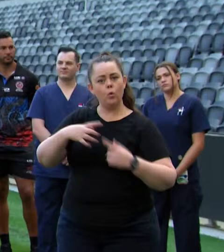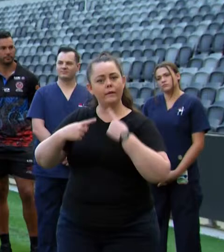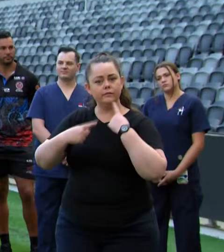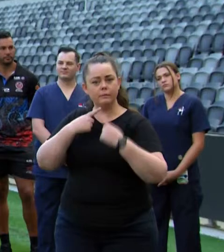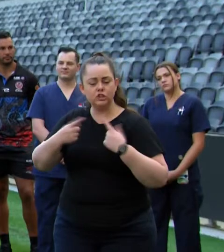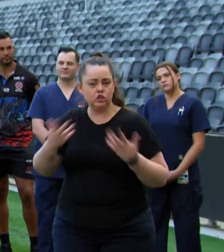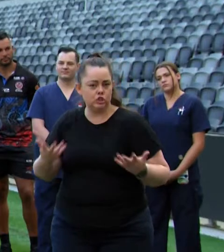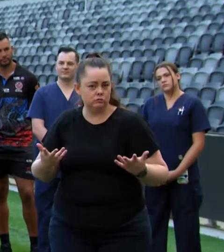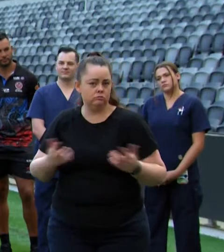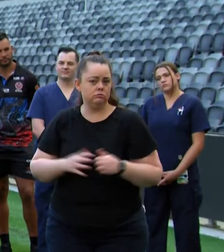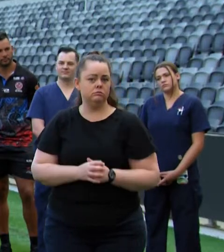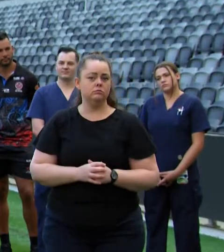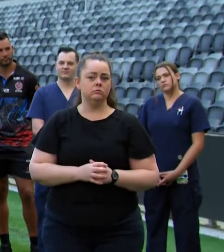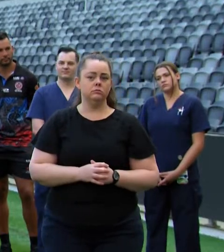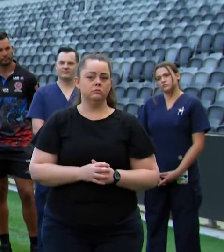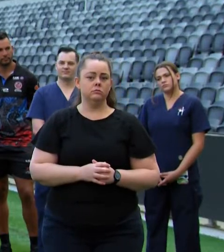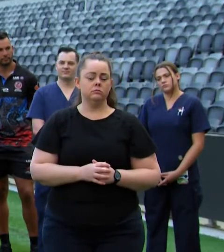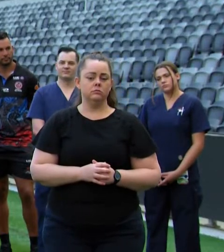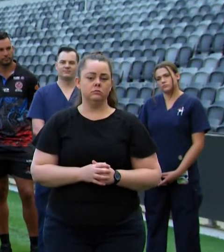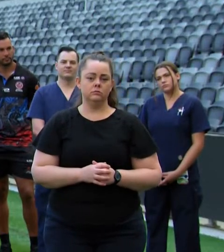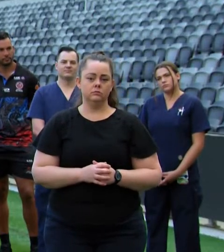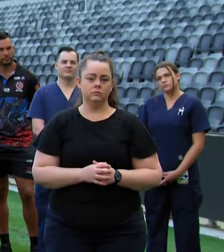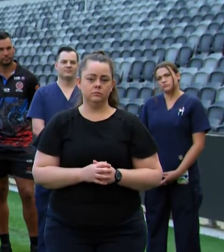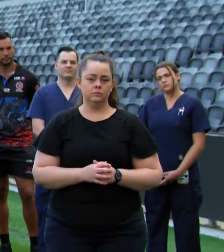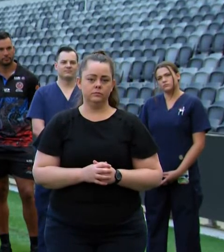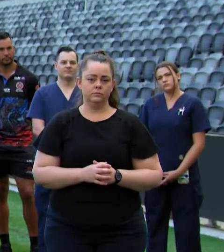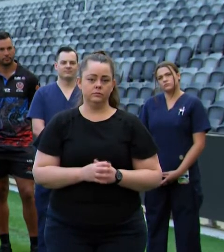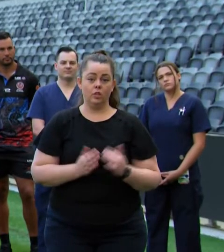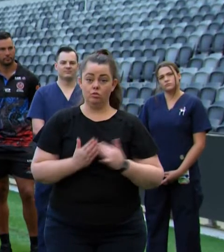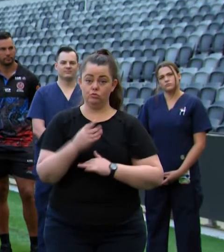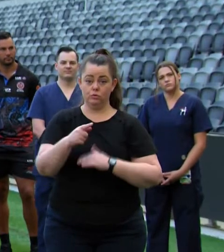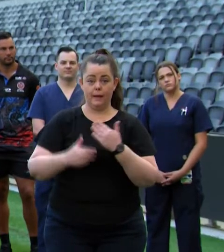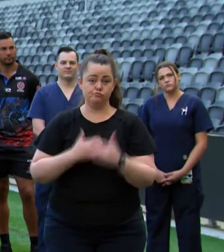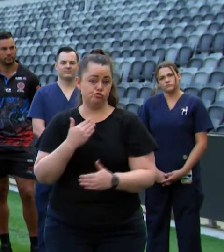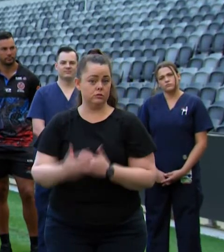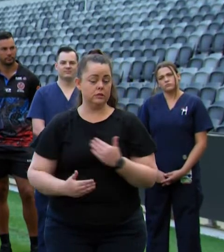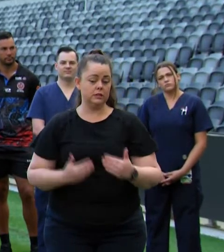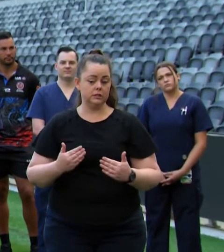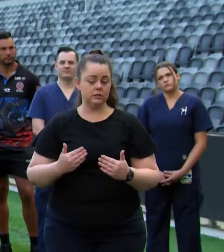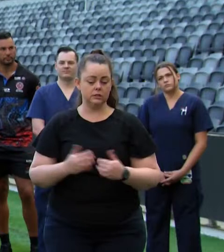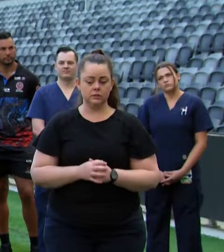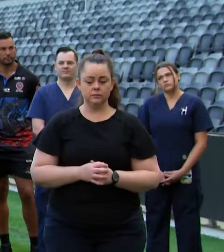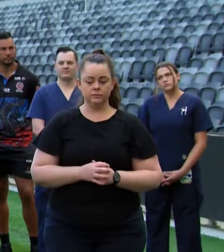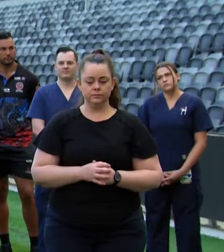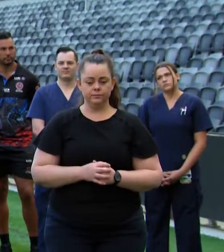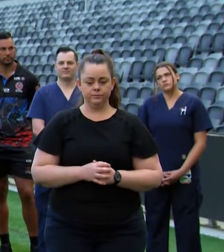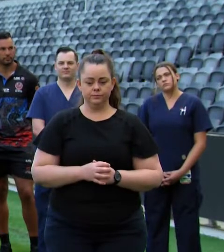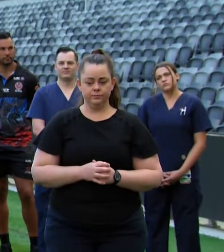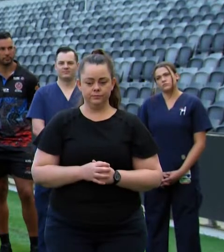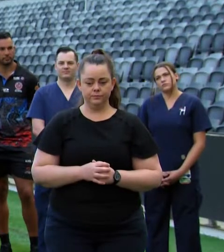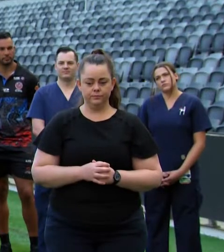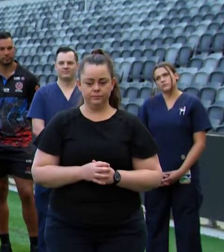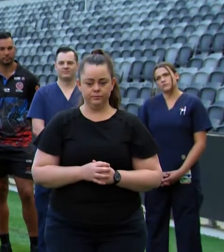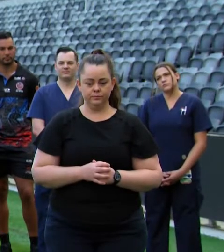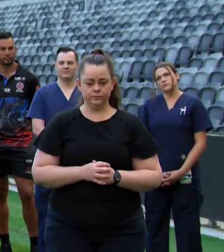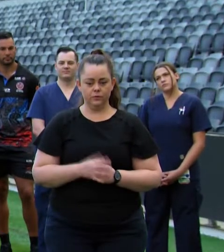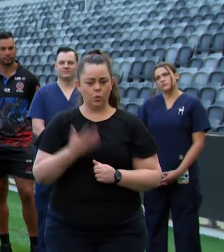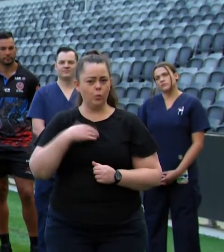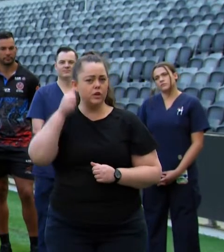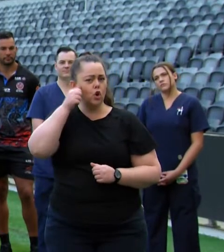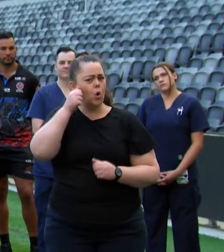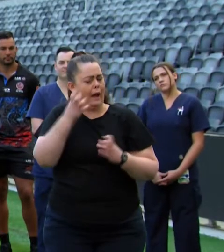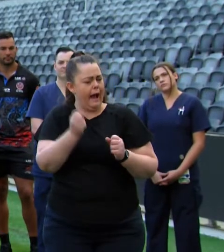engagement with New South Wales Treasury during that process, where we all know that there were concerns